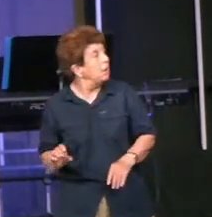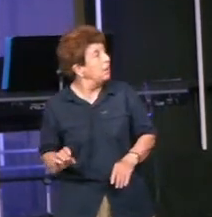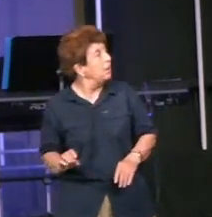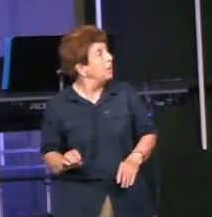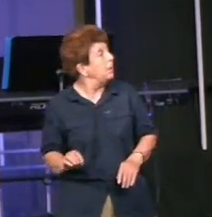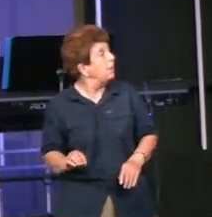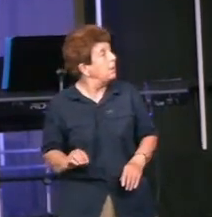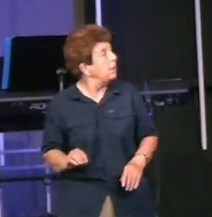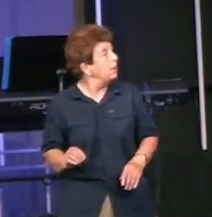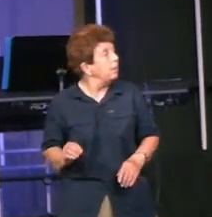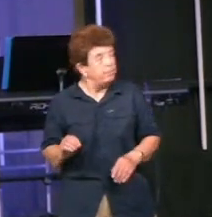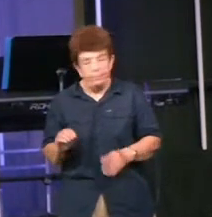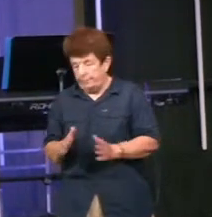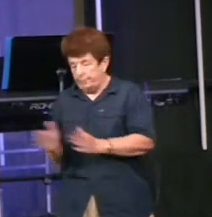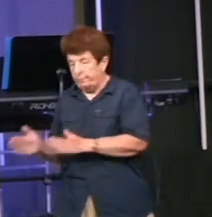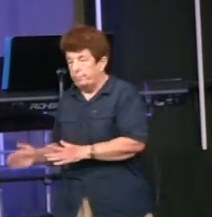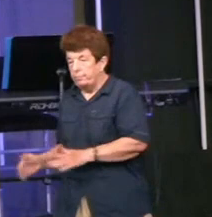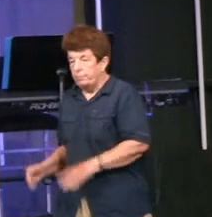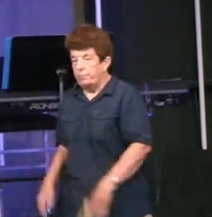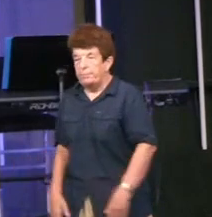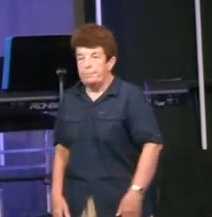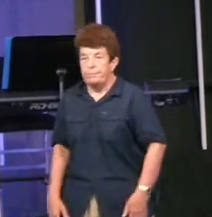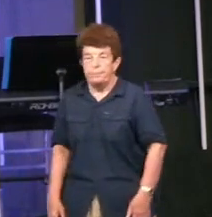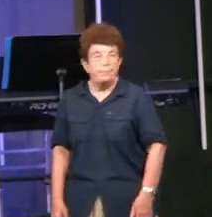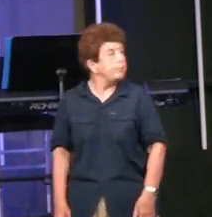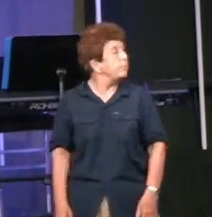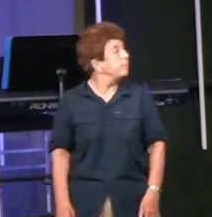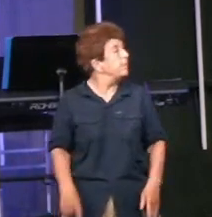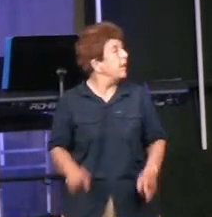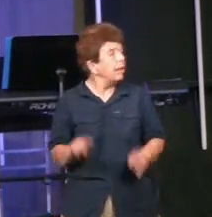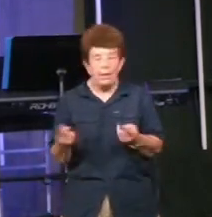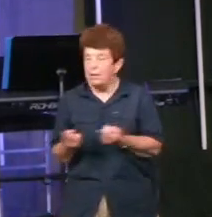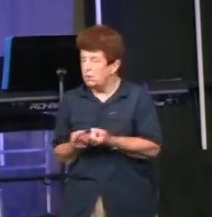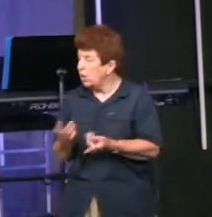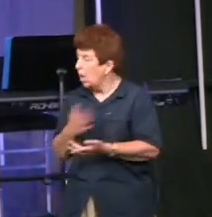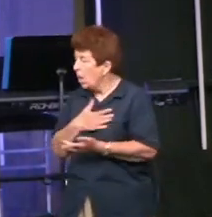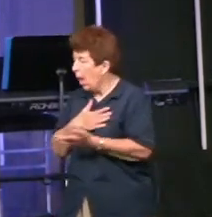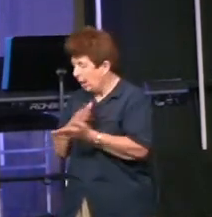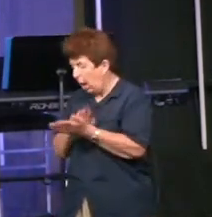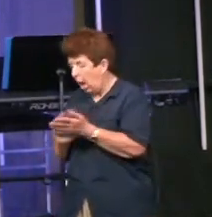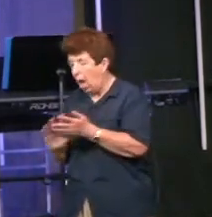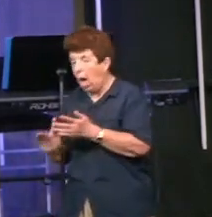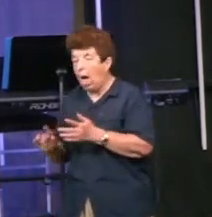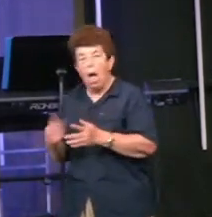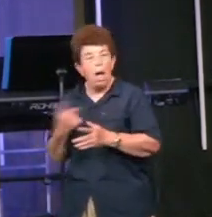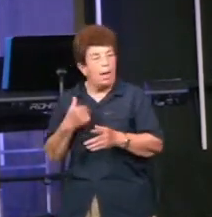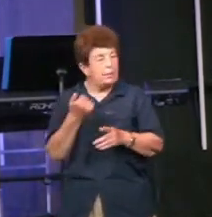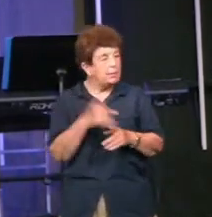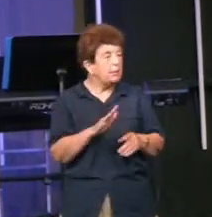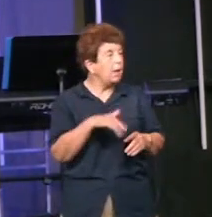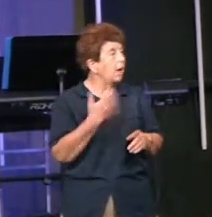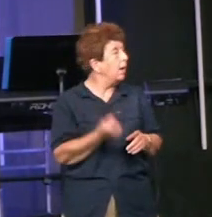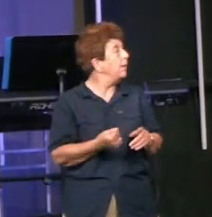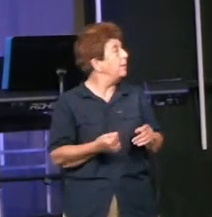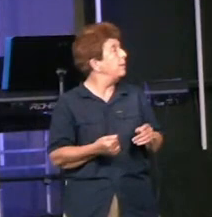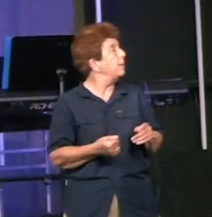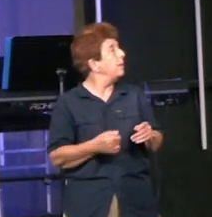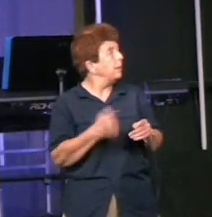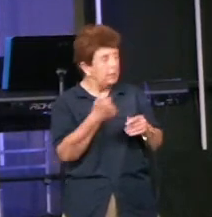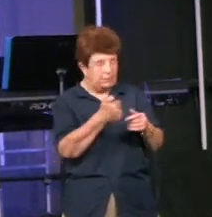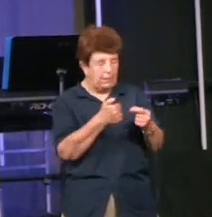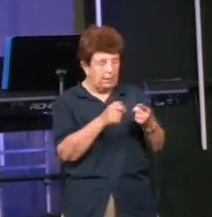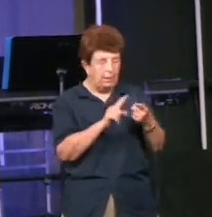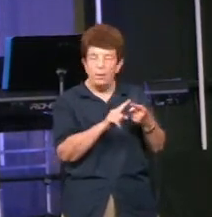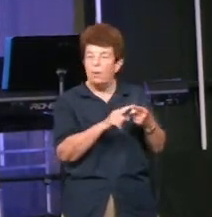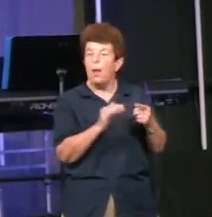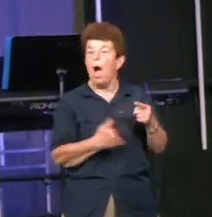yourself, and then move into things that you like. I did it this week, and what I came up with is in 6 statements, I